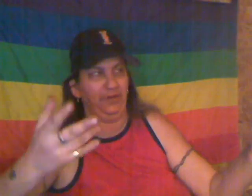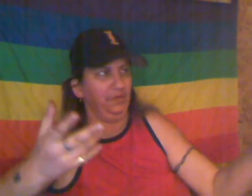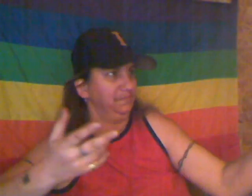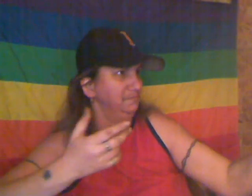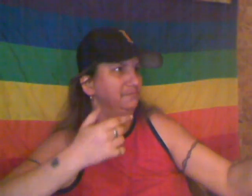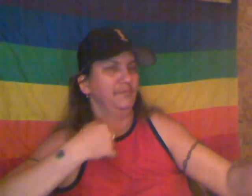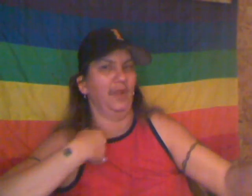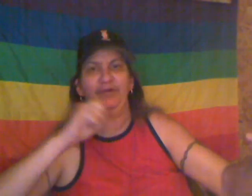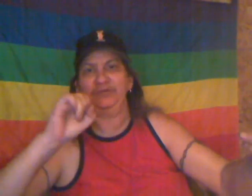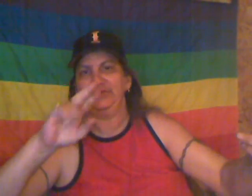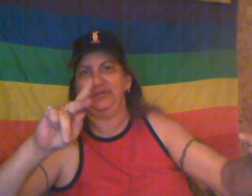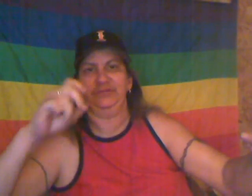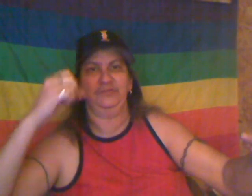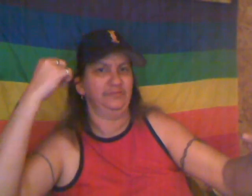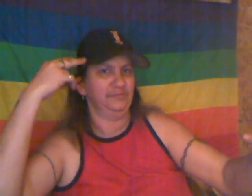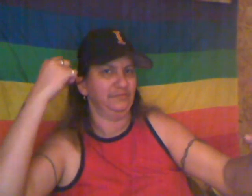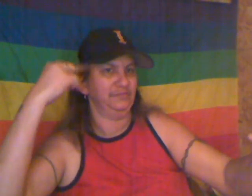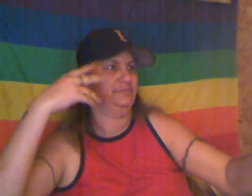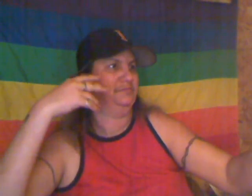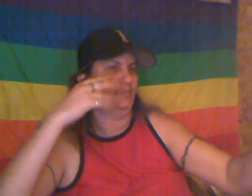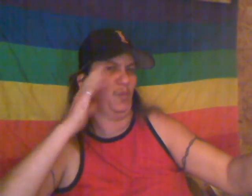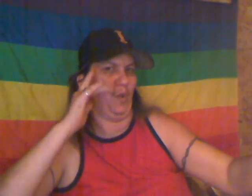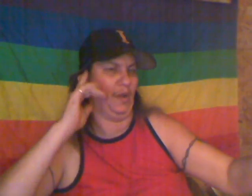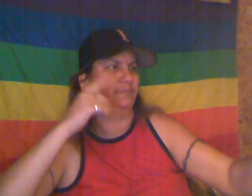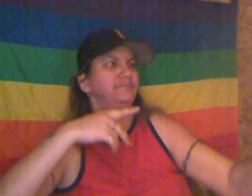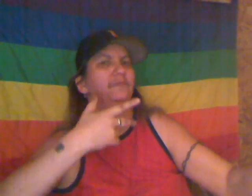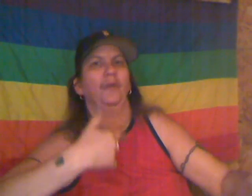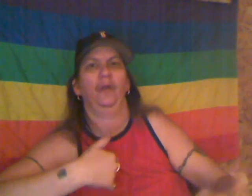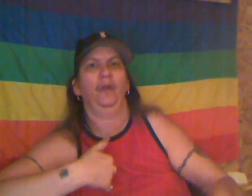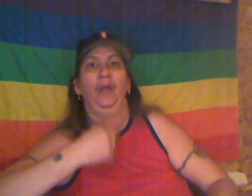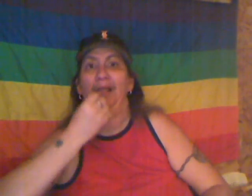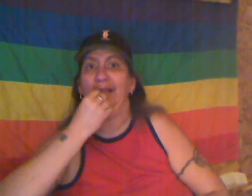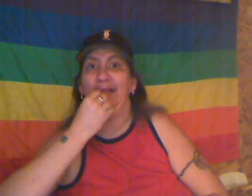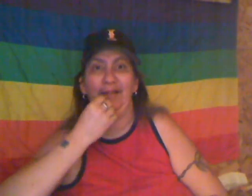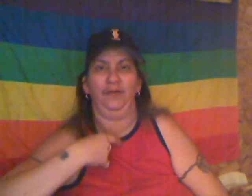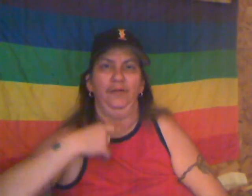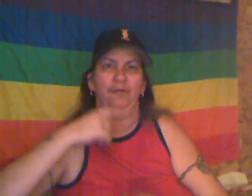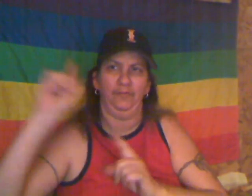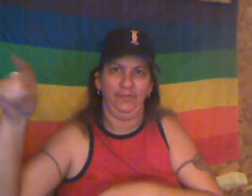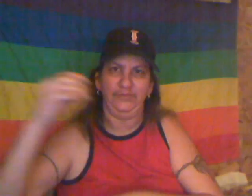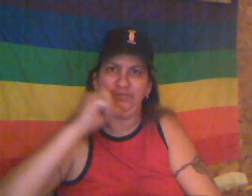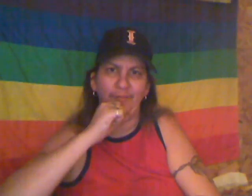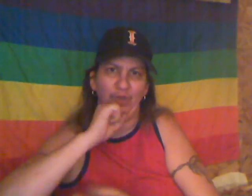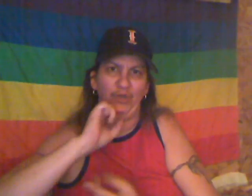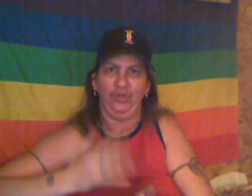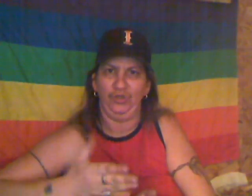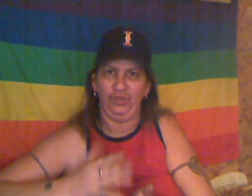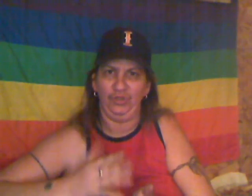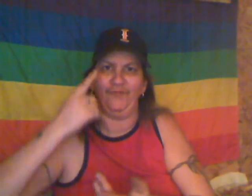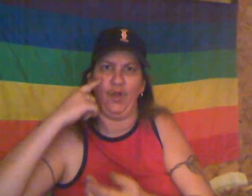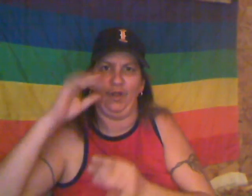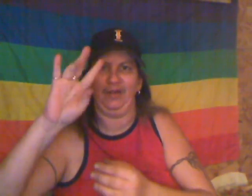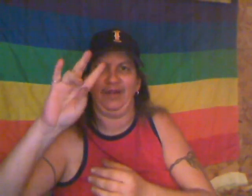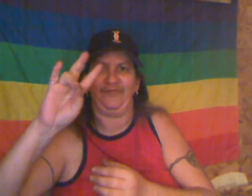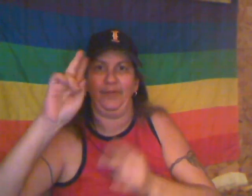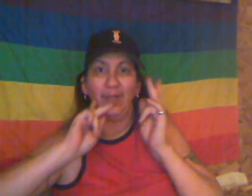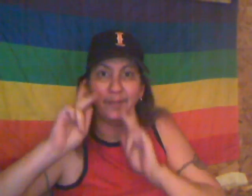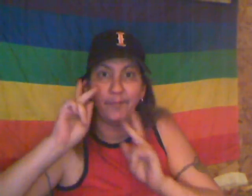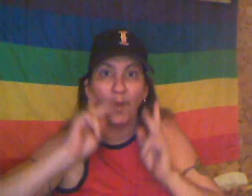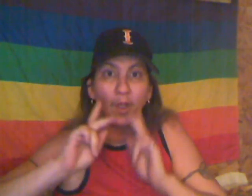didn't know that NASA studies the ocean. Yeah, that's right. NASA, of course, studies everything in the solar system, and it flies some really important satellites. And satellites are one of the